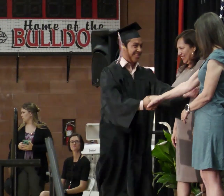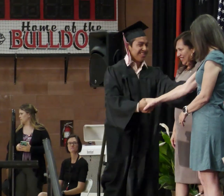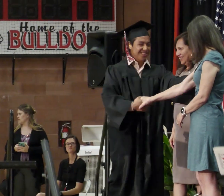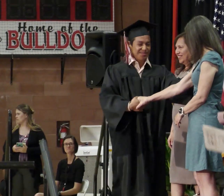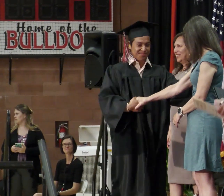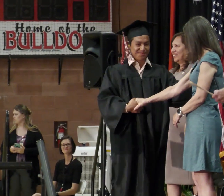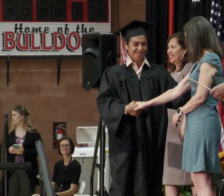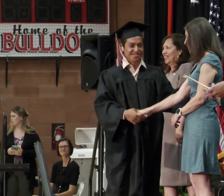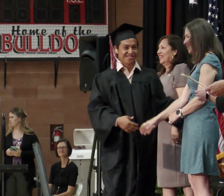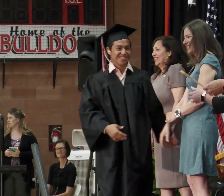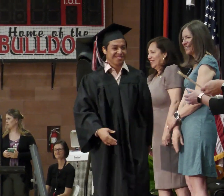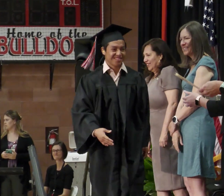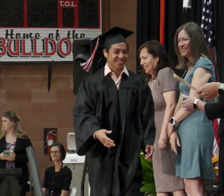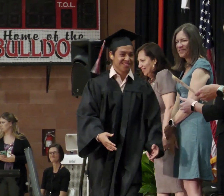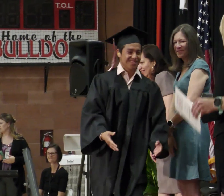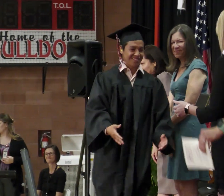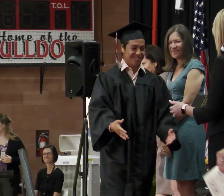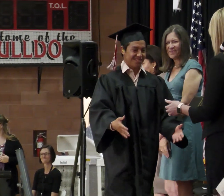Shaking Miss Michelle's hand